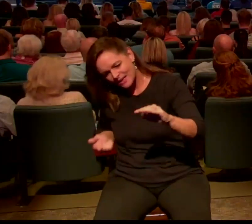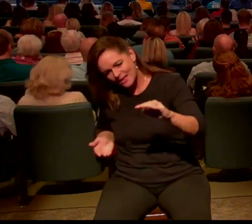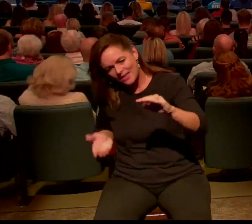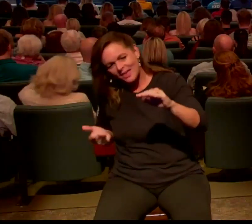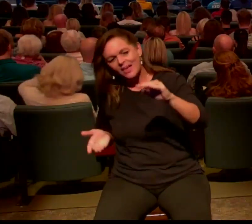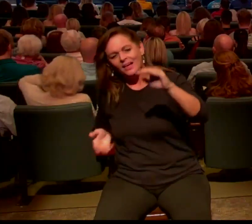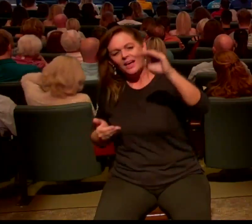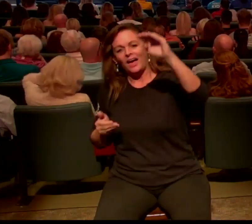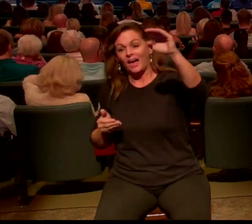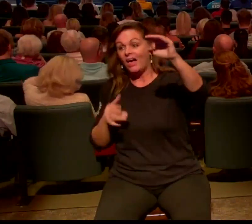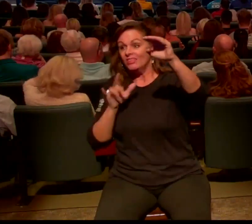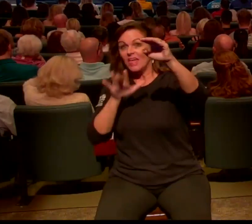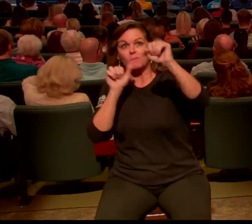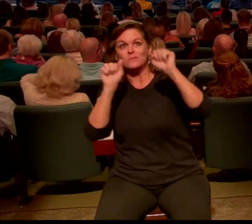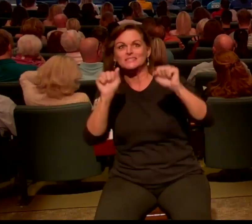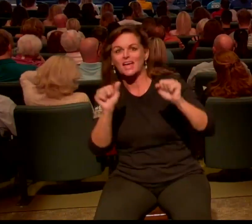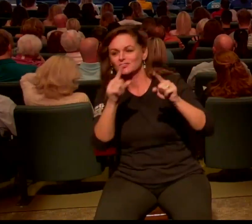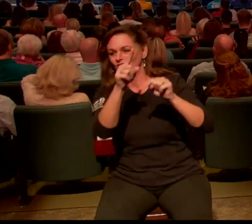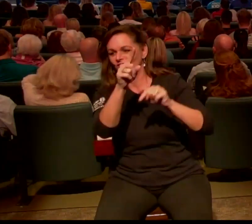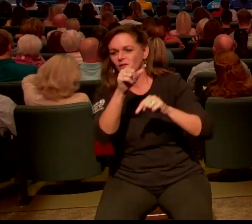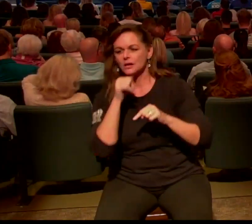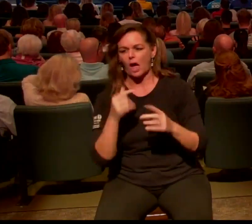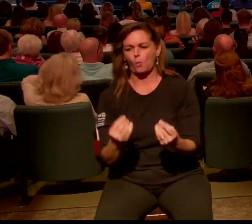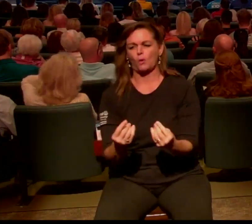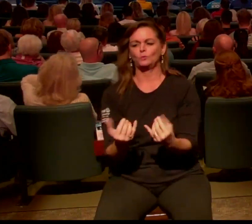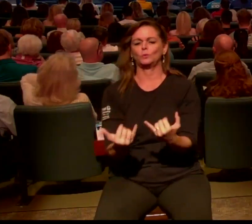do. I'm